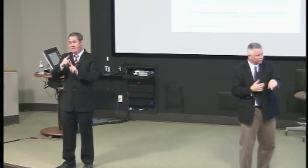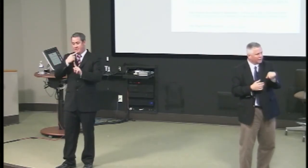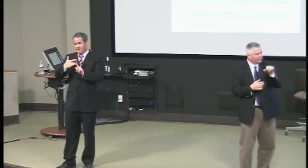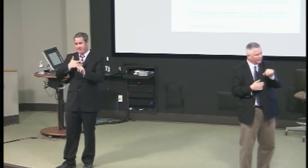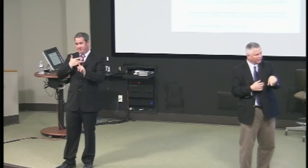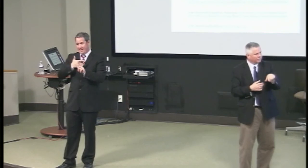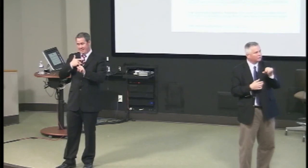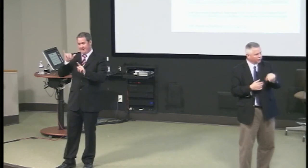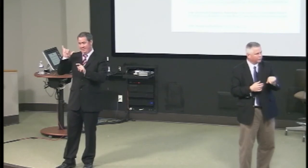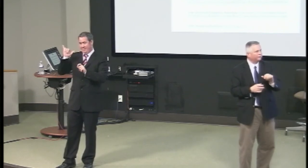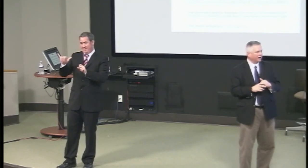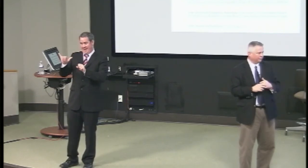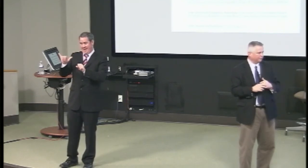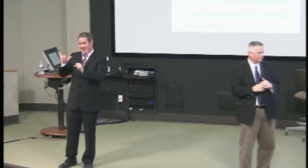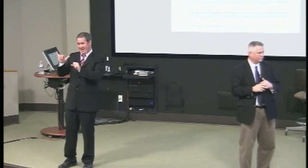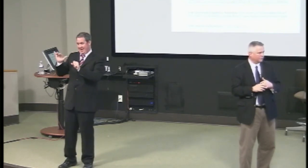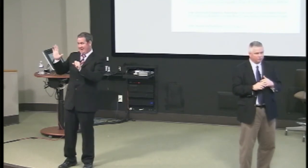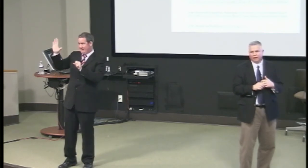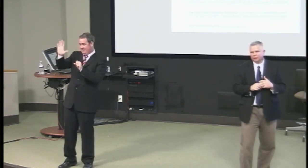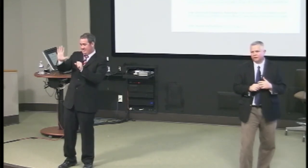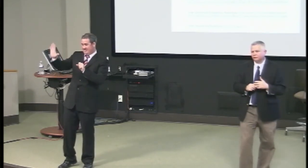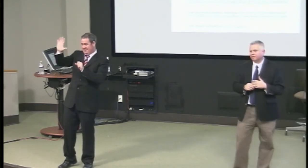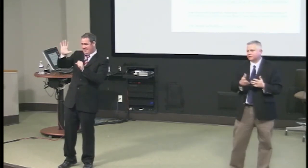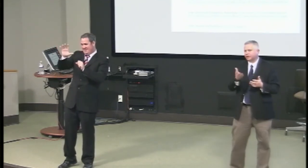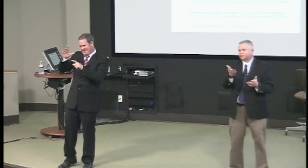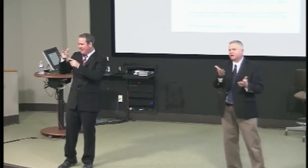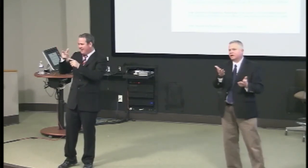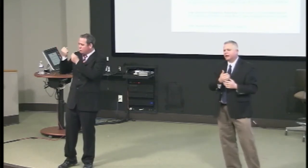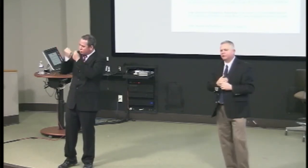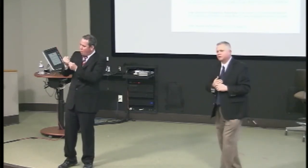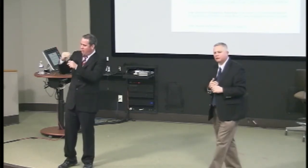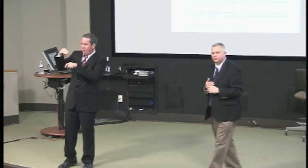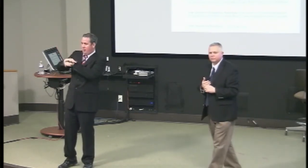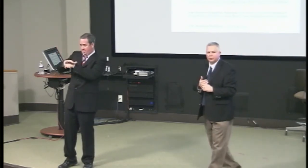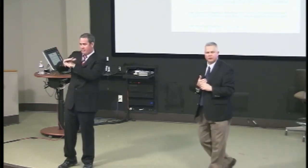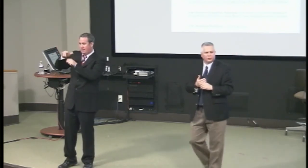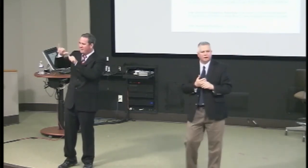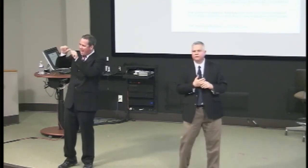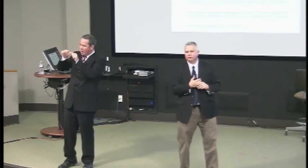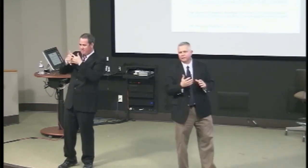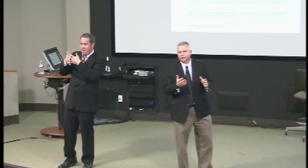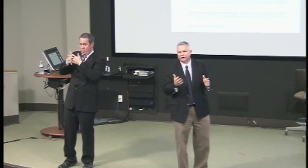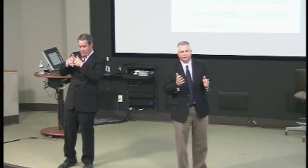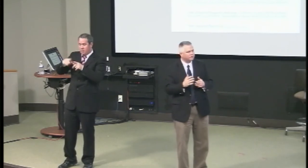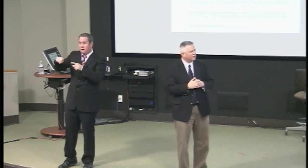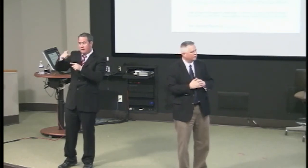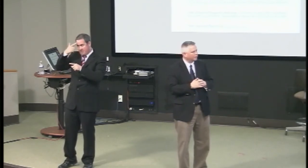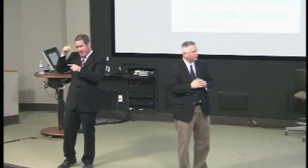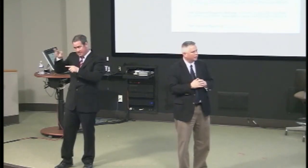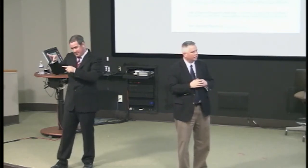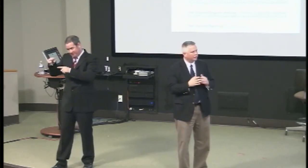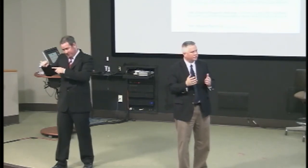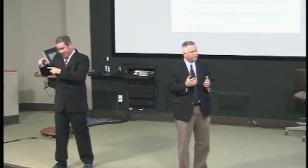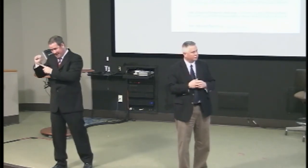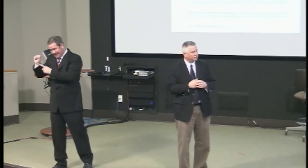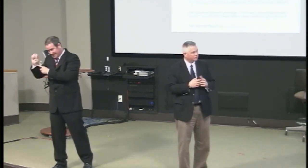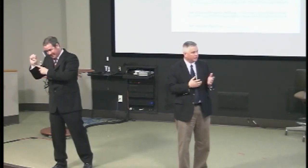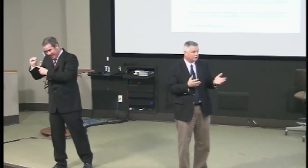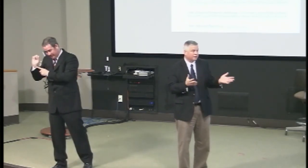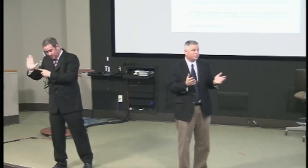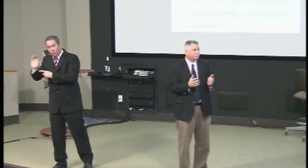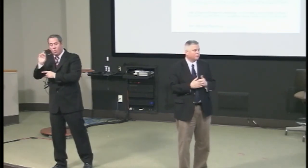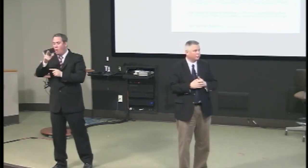be answered in birth to 5. That's where I think the story's answered. I don't know, Laura or Guinevere, others' thoughts